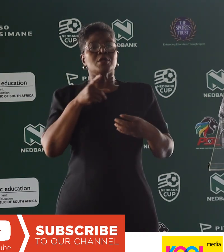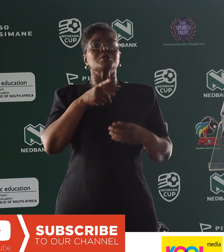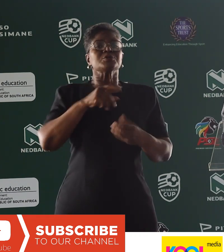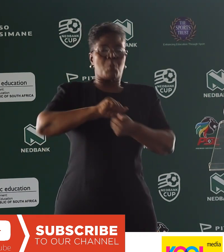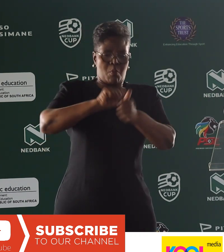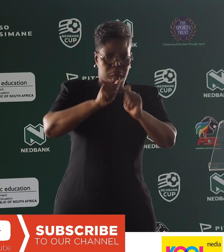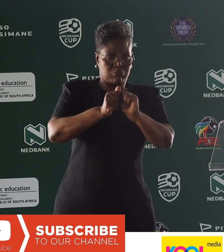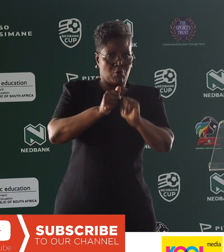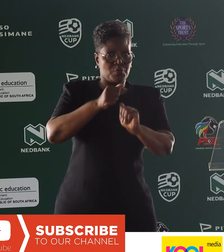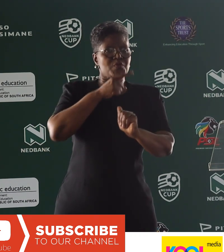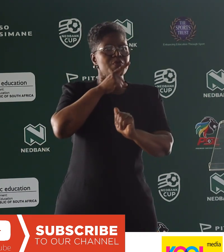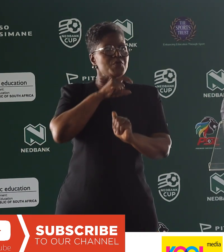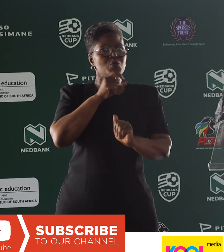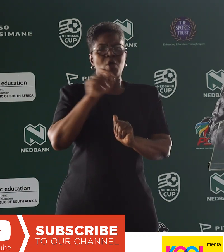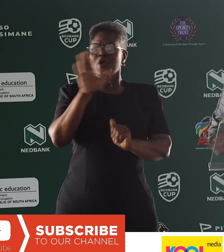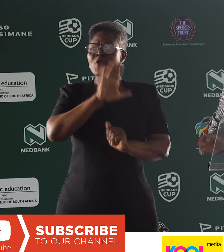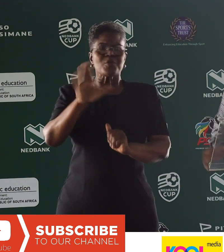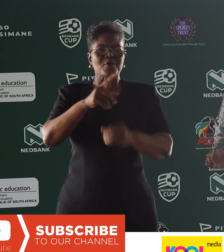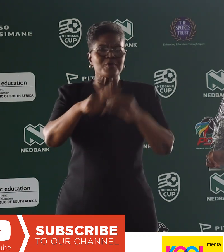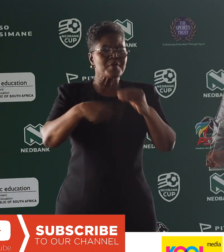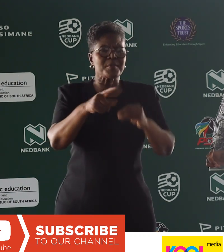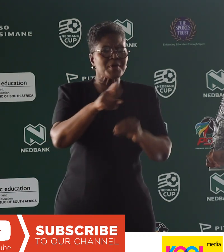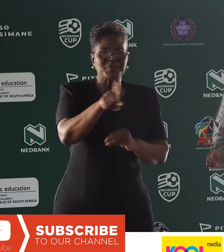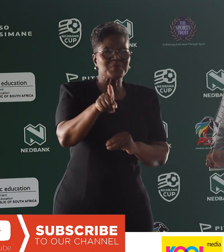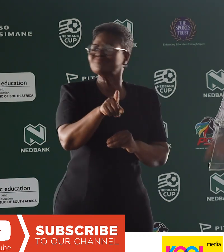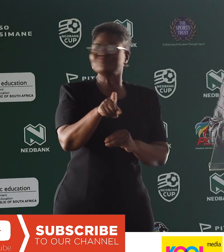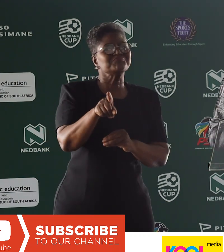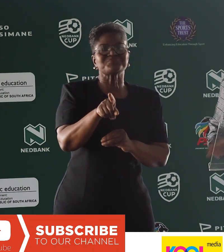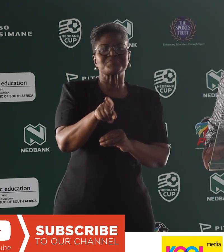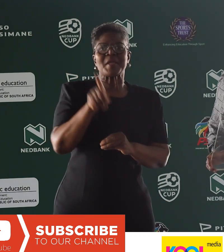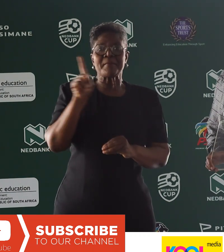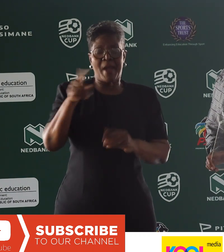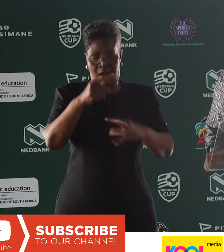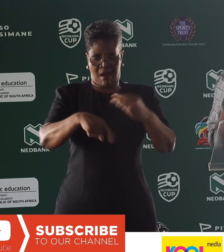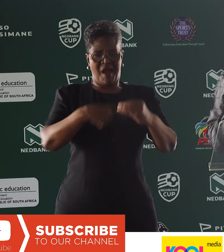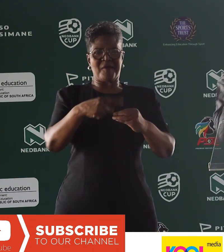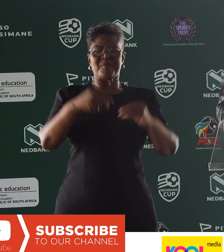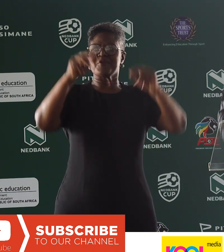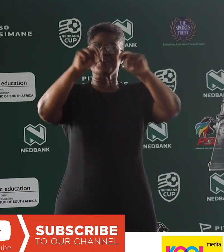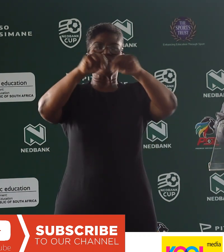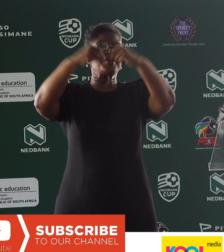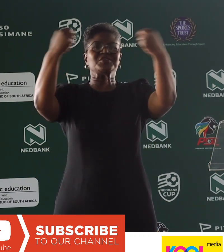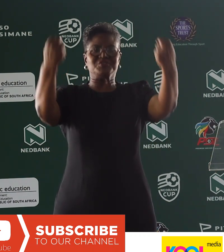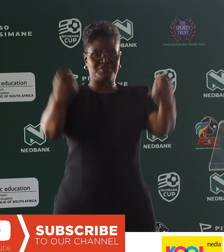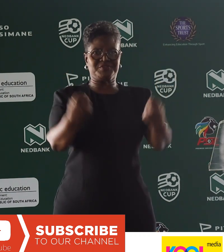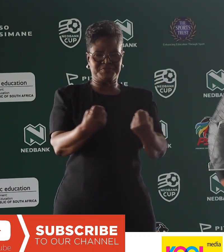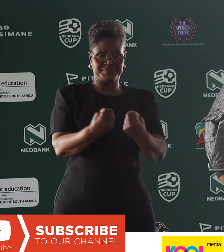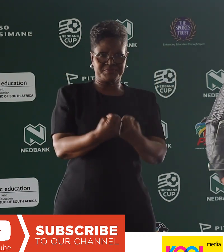realize that it's not about you, it's about the nation. Which is why Nedbank